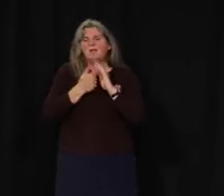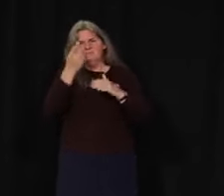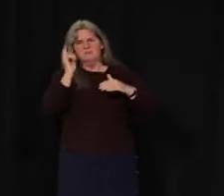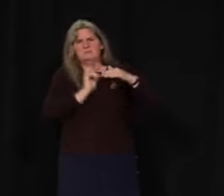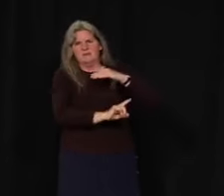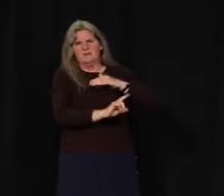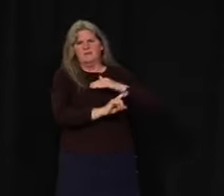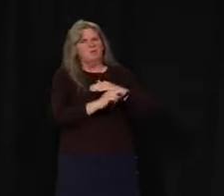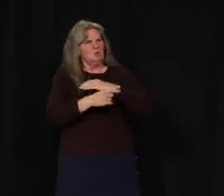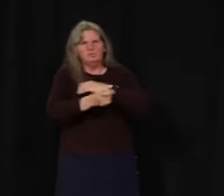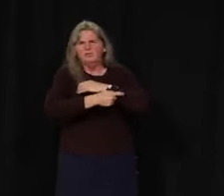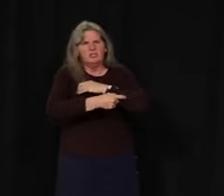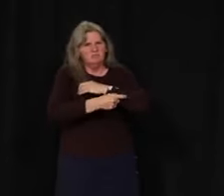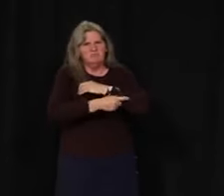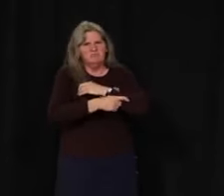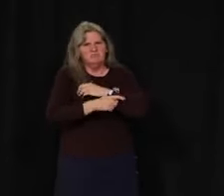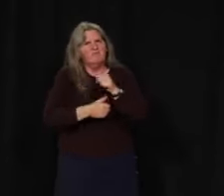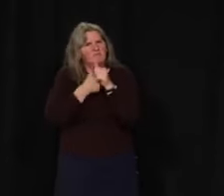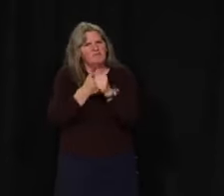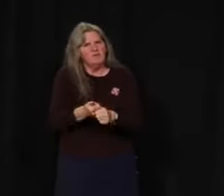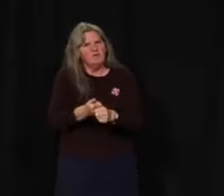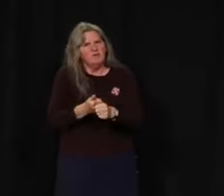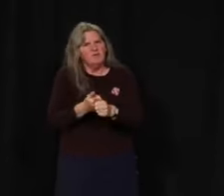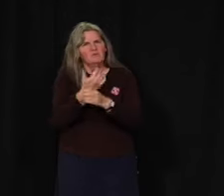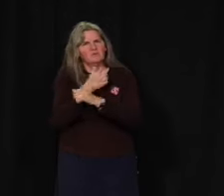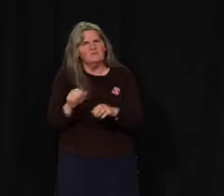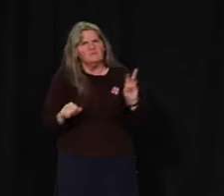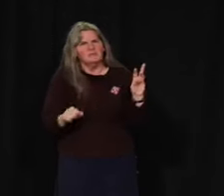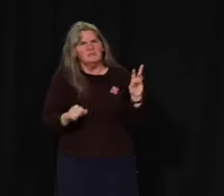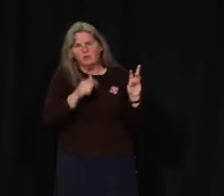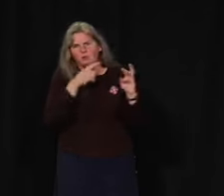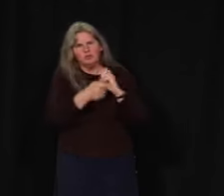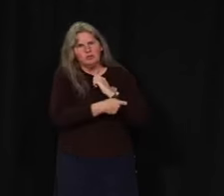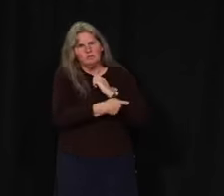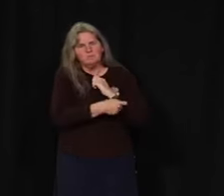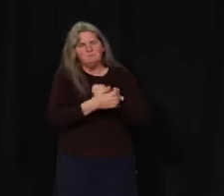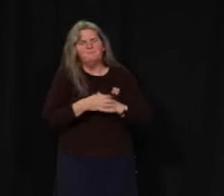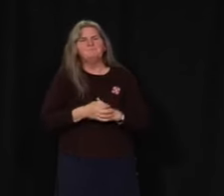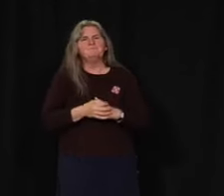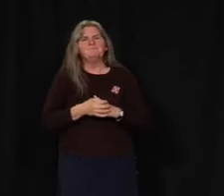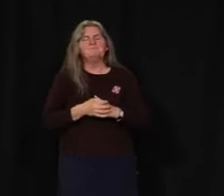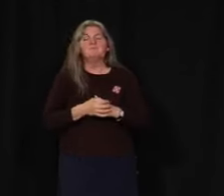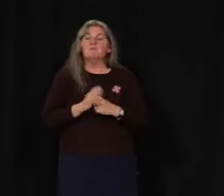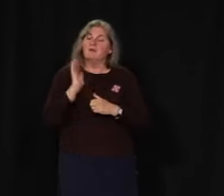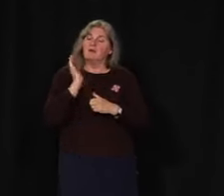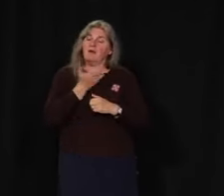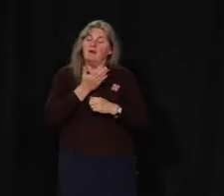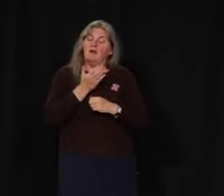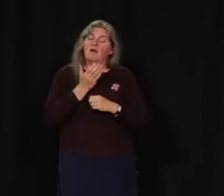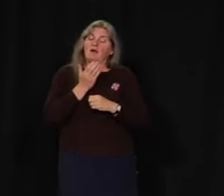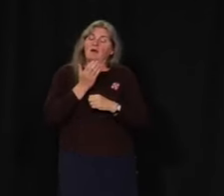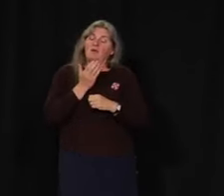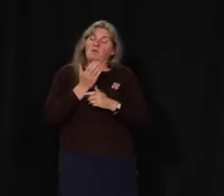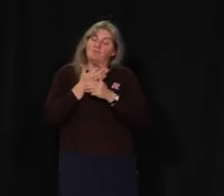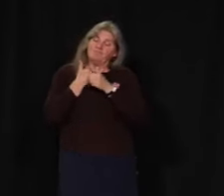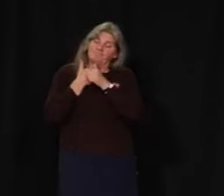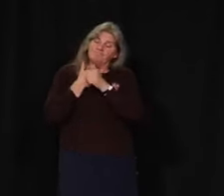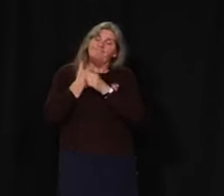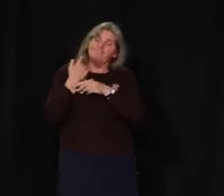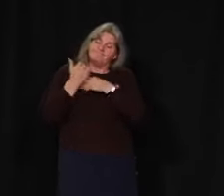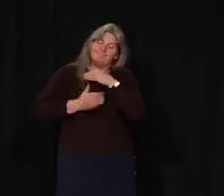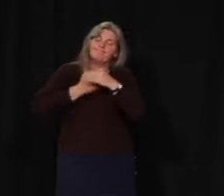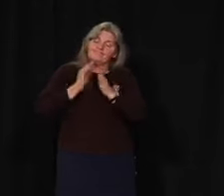6. As we move forward, however, our part is to continue to develop the public health response and capacity that we